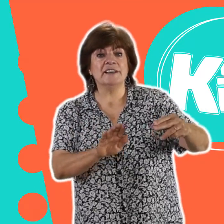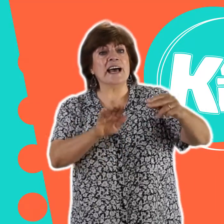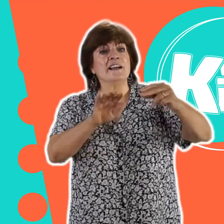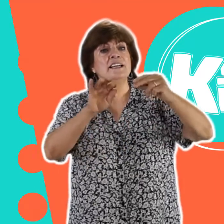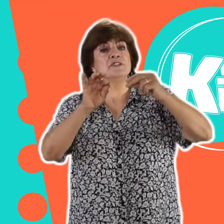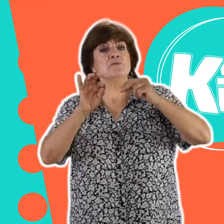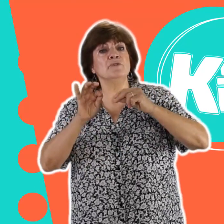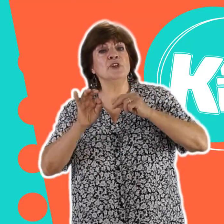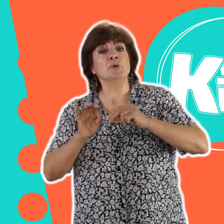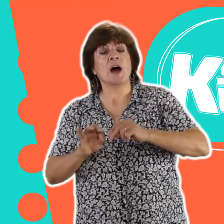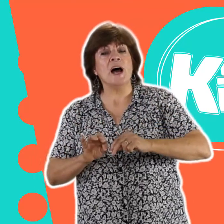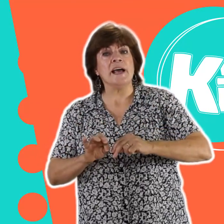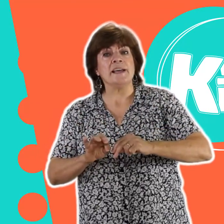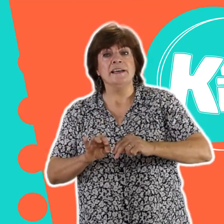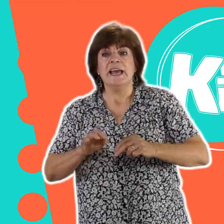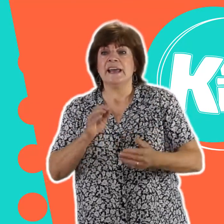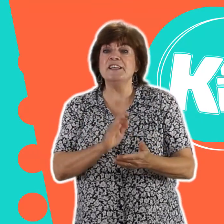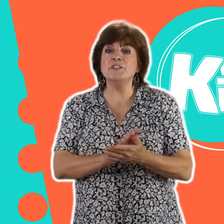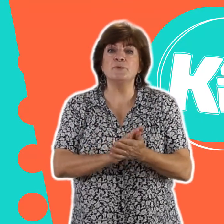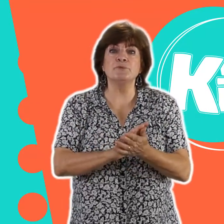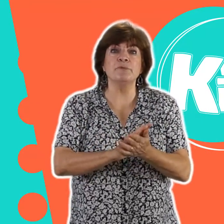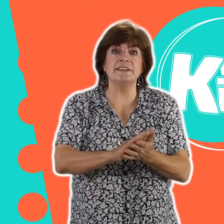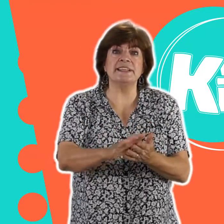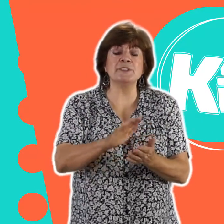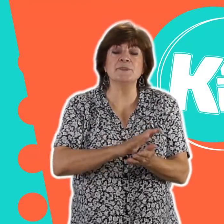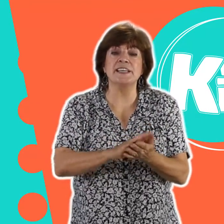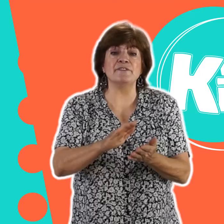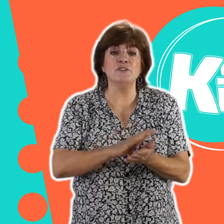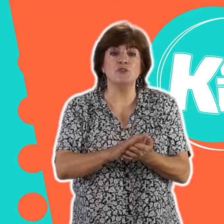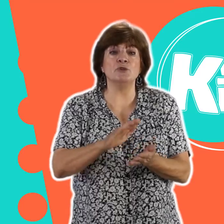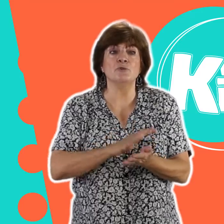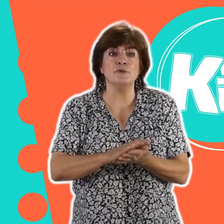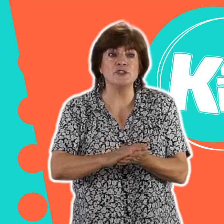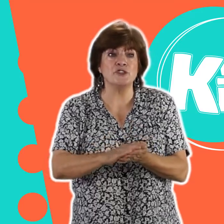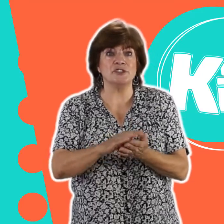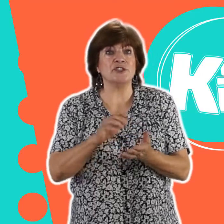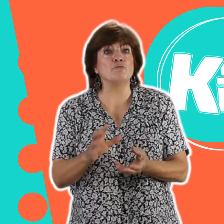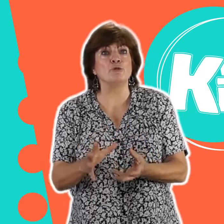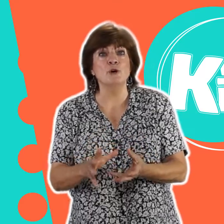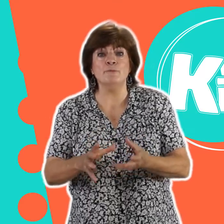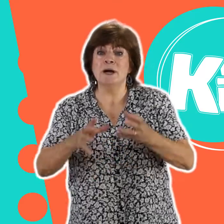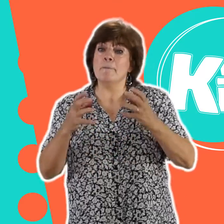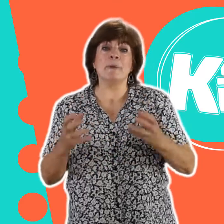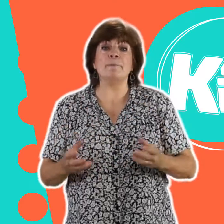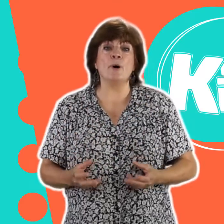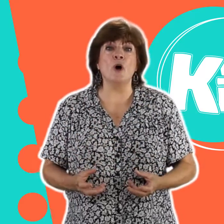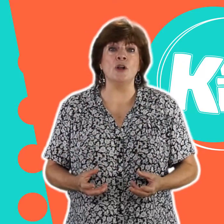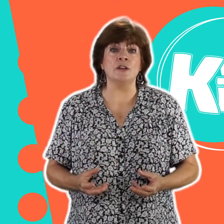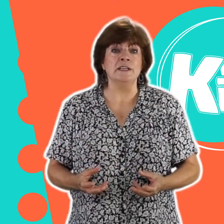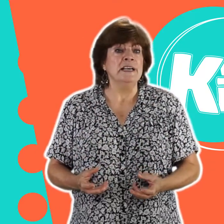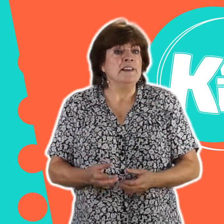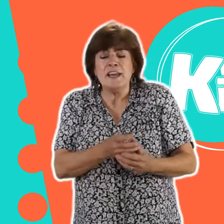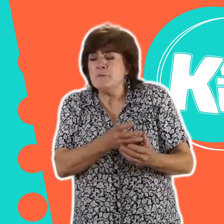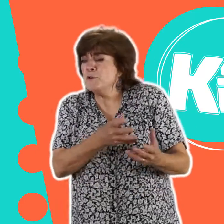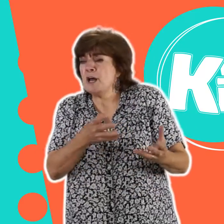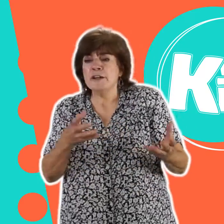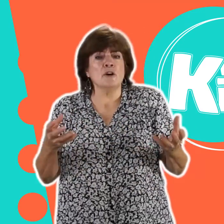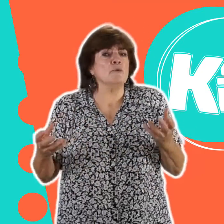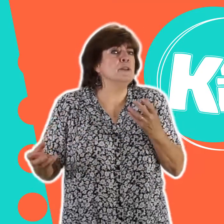Now let's review I. And this was given to Christians in Rome by Paul. They were not going